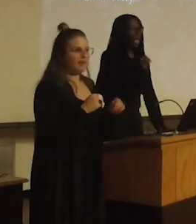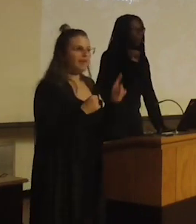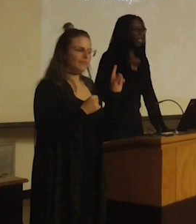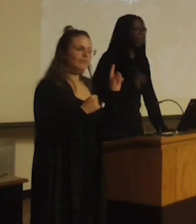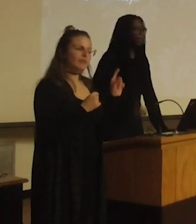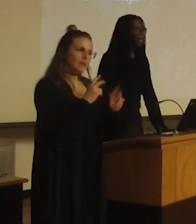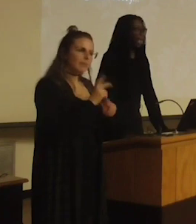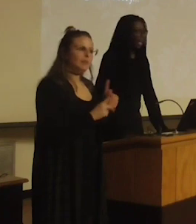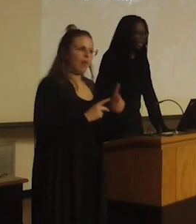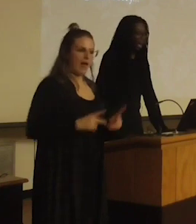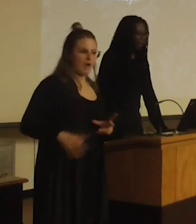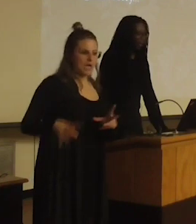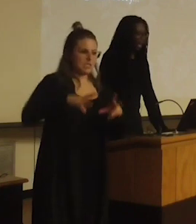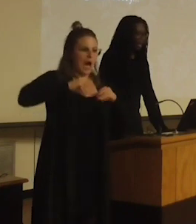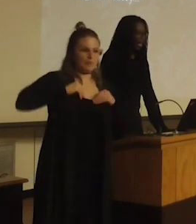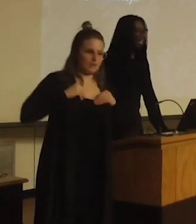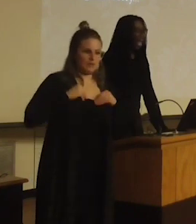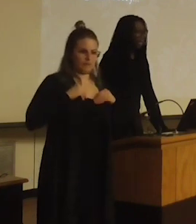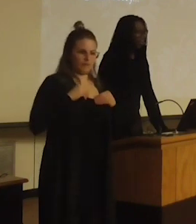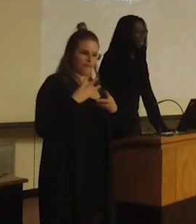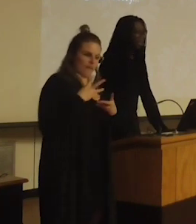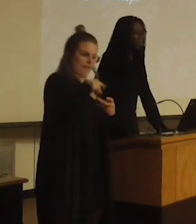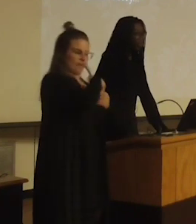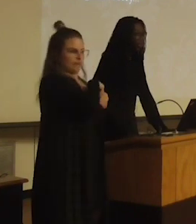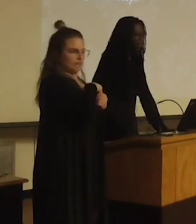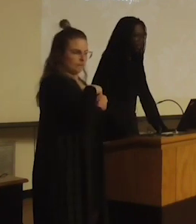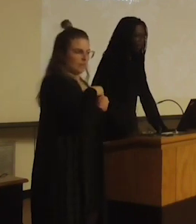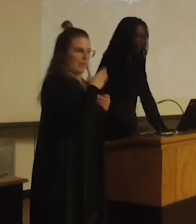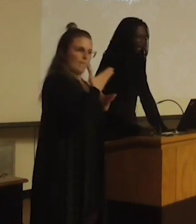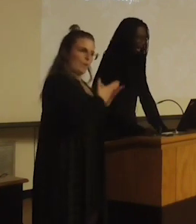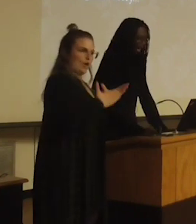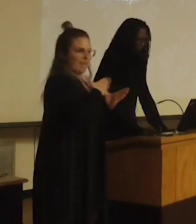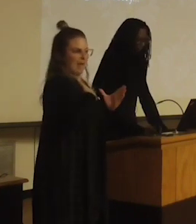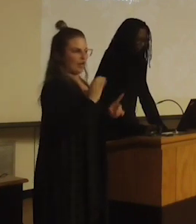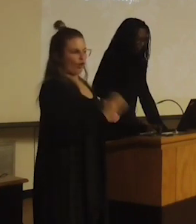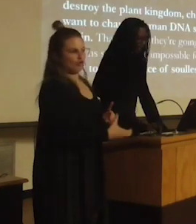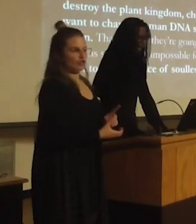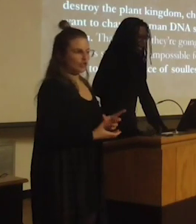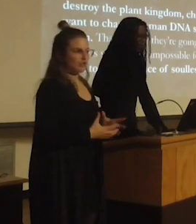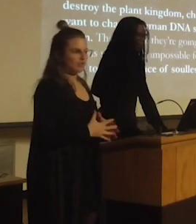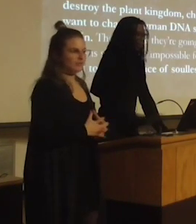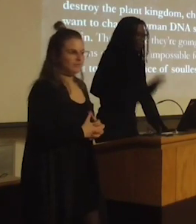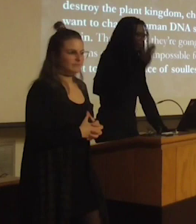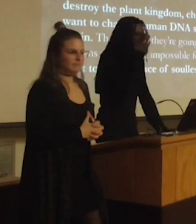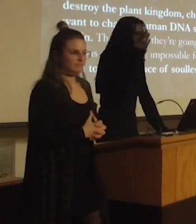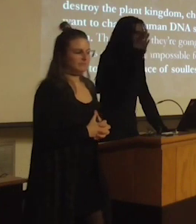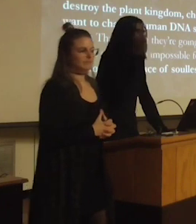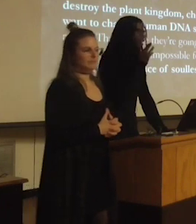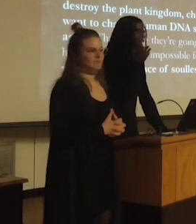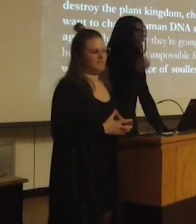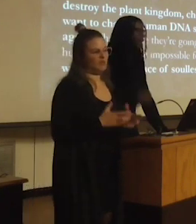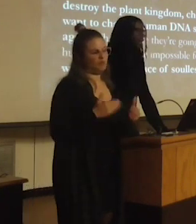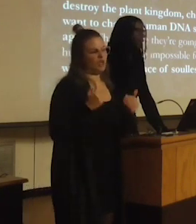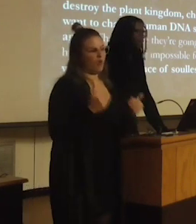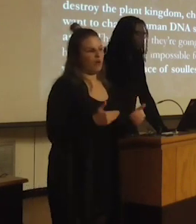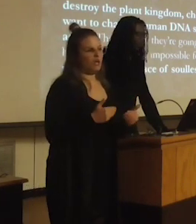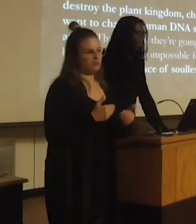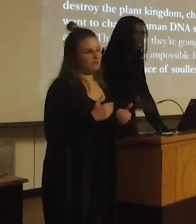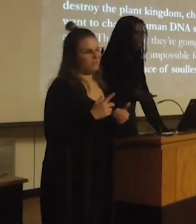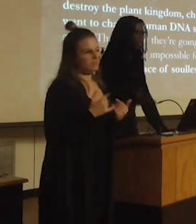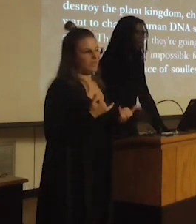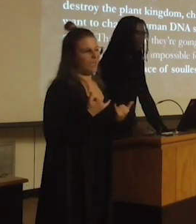what people have adopted as aspects of their culture. And then we go on because we started talking about